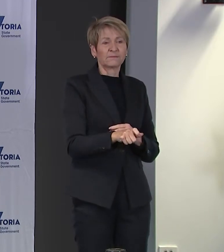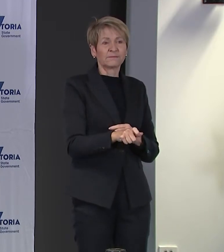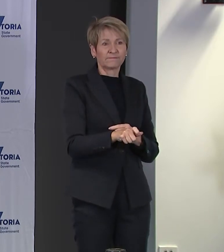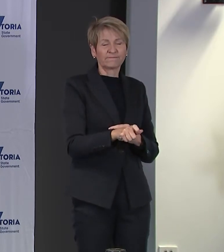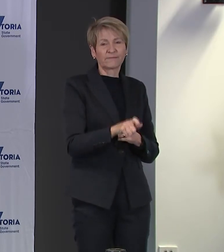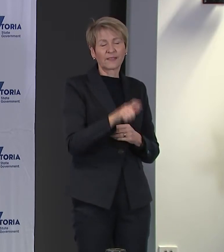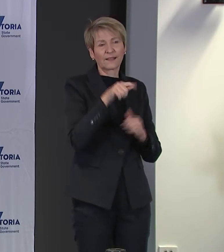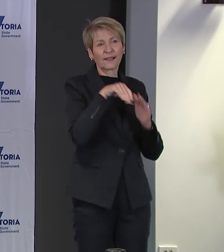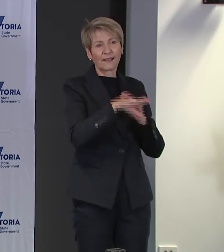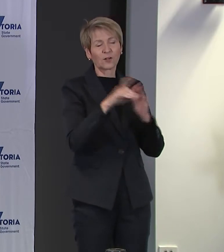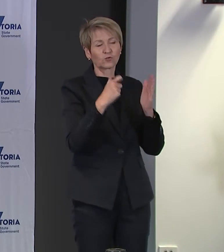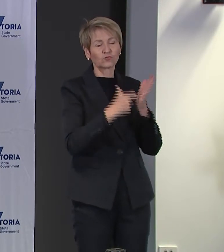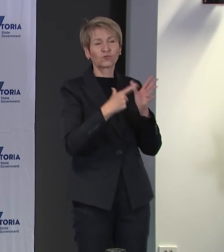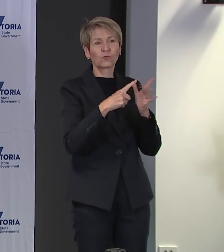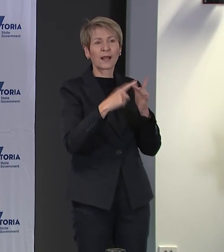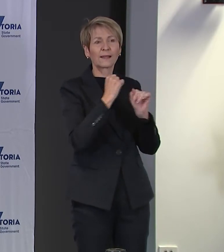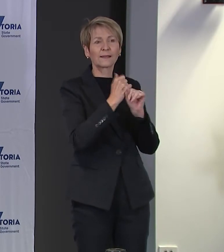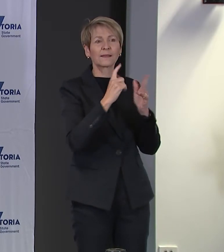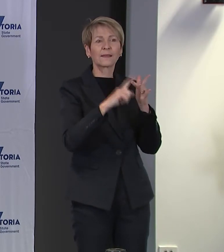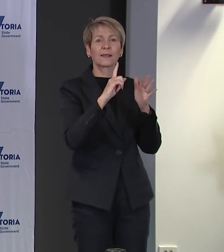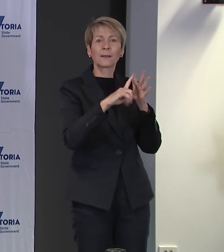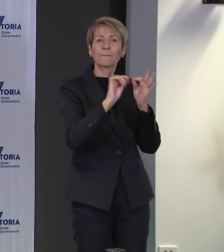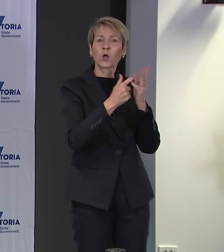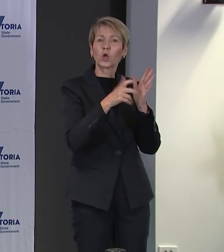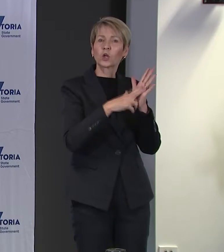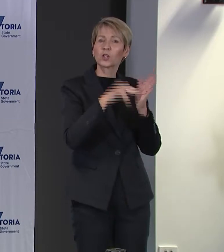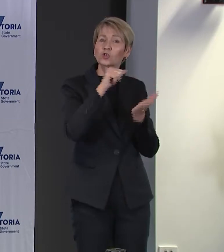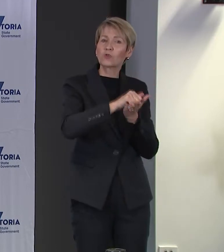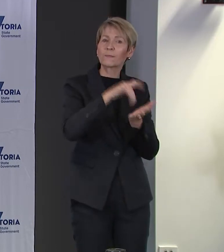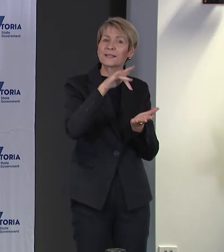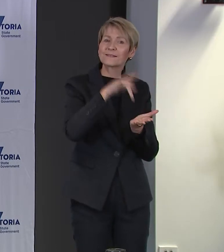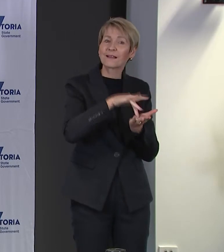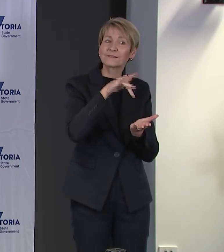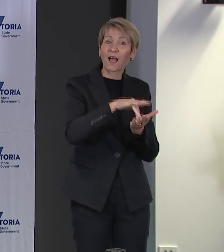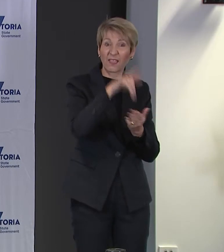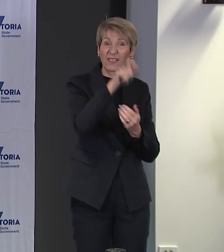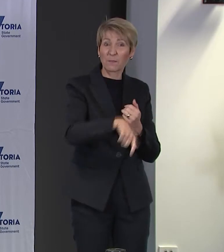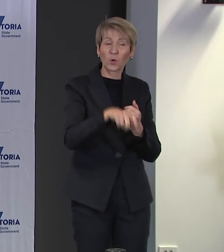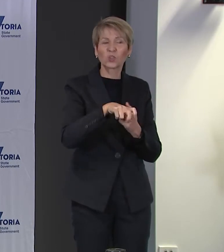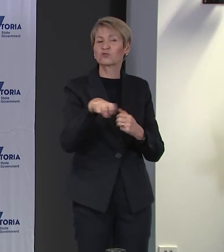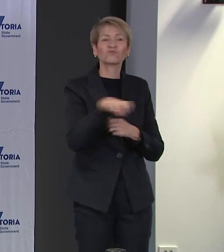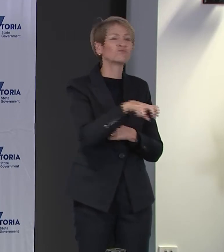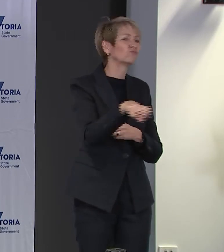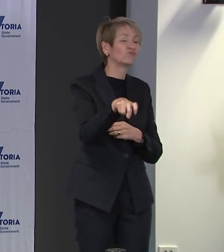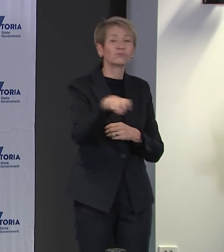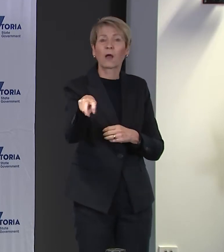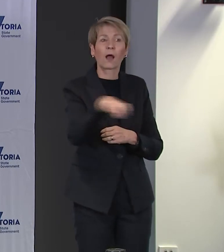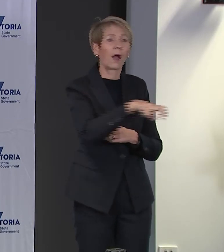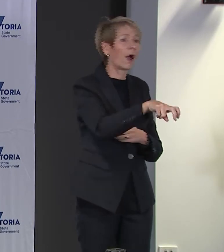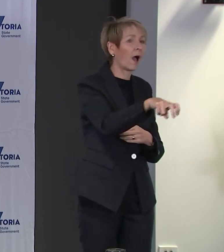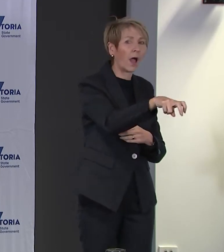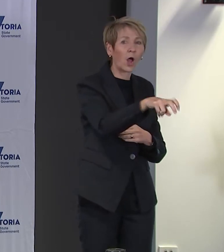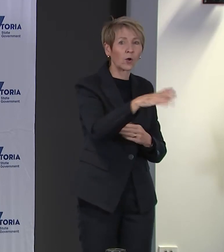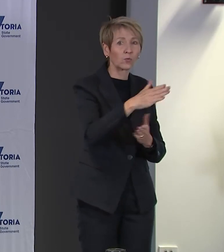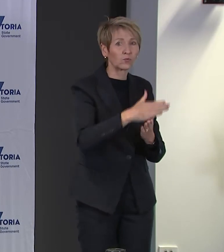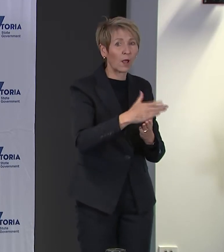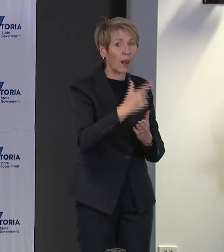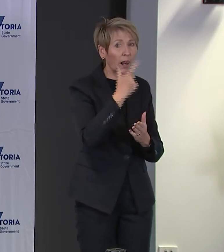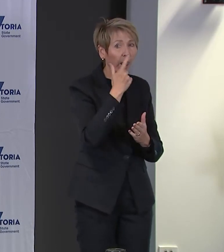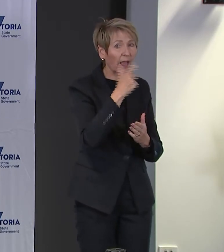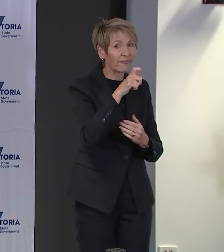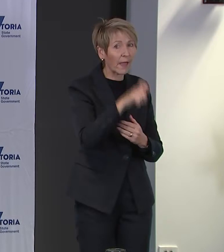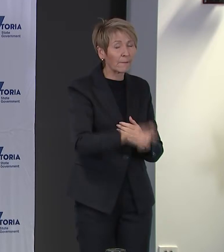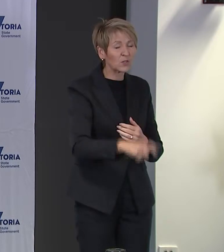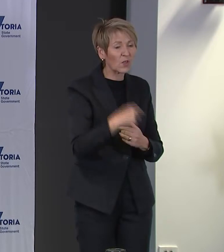at Craigieburn Shopping Centre, and that I'm so pleased and we're so grateful that this individual came forward on the back of